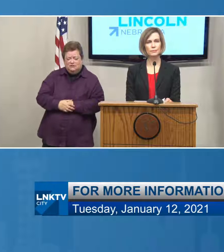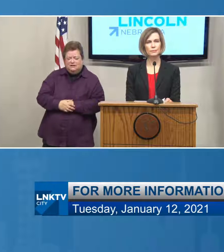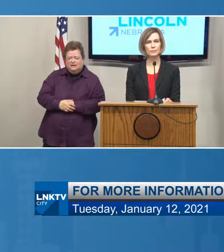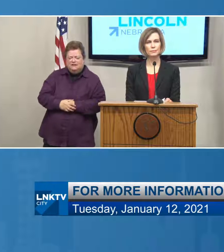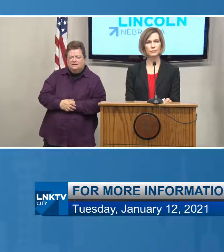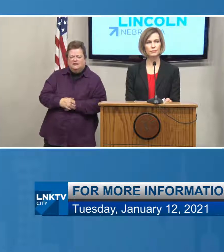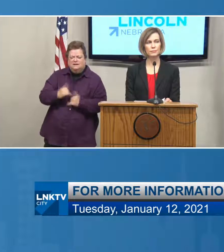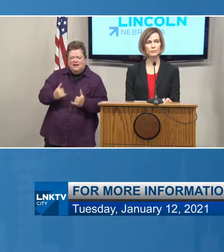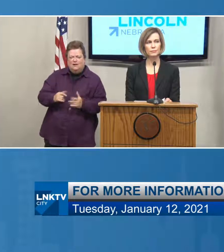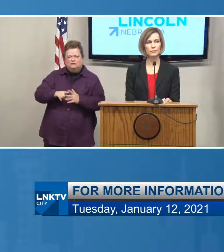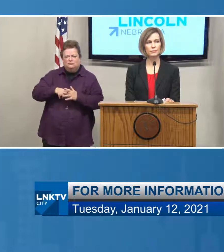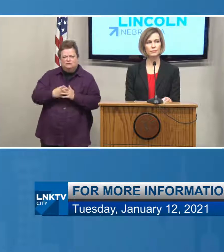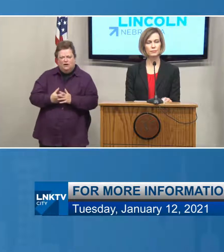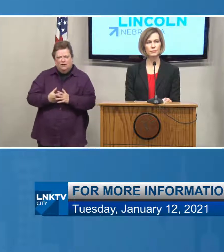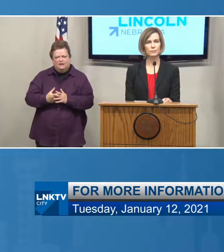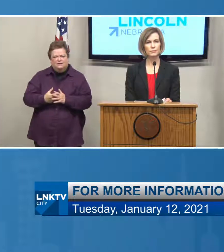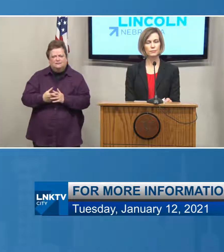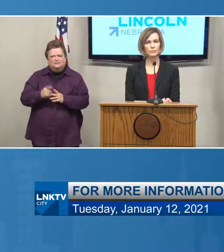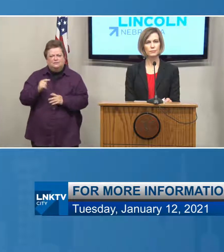they're starting to